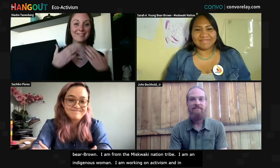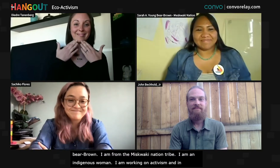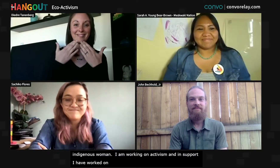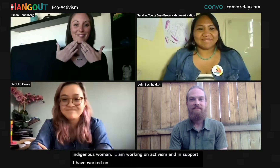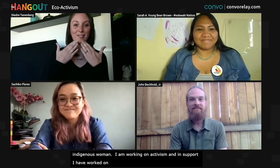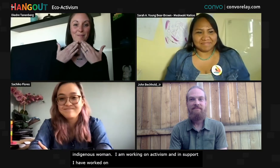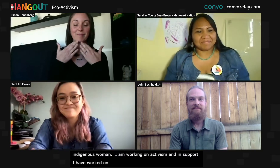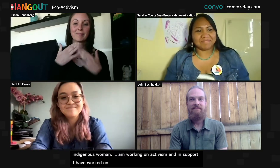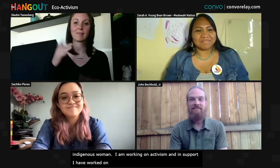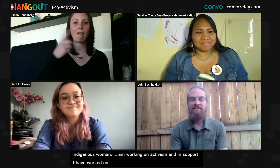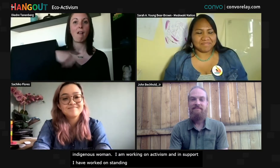conservation projects.